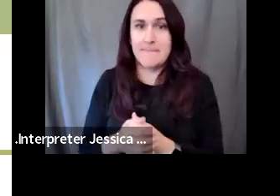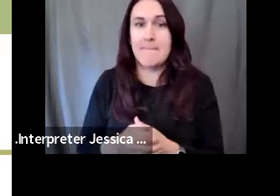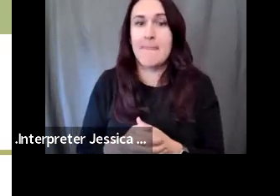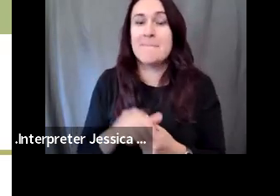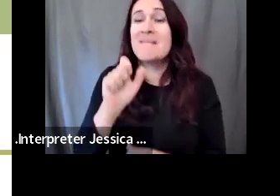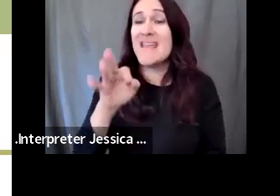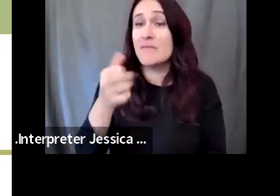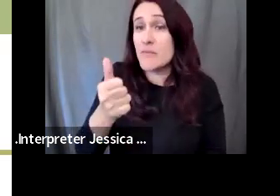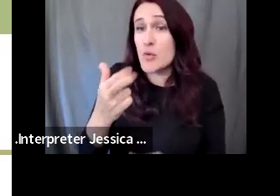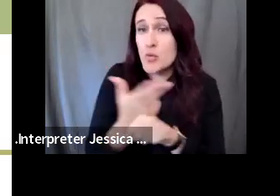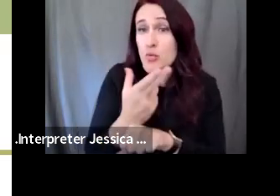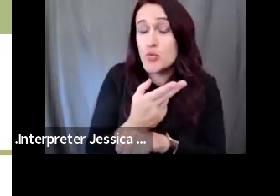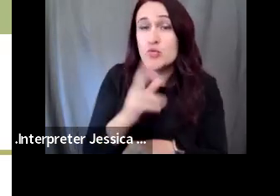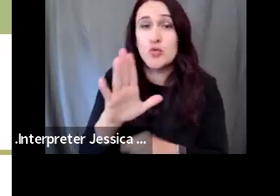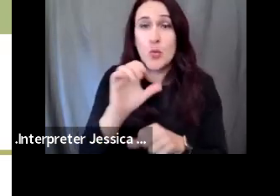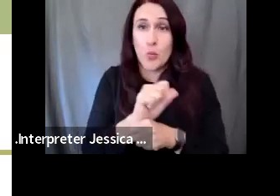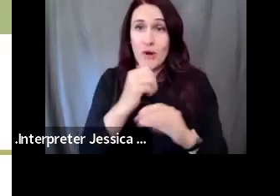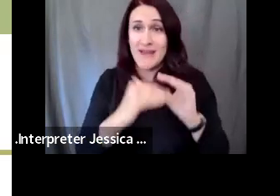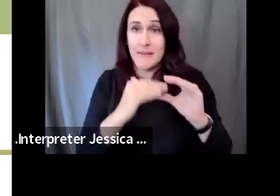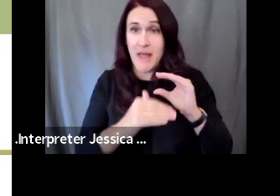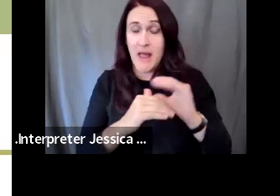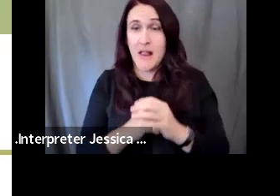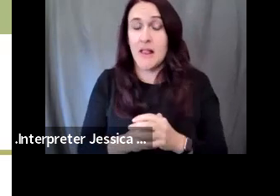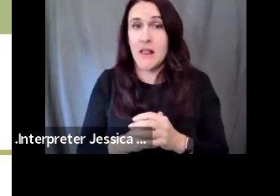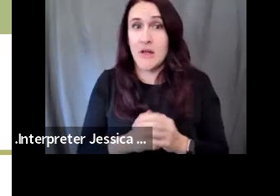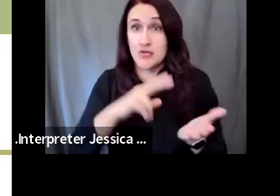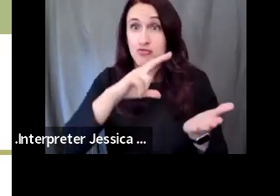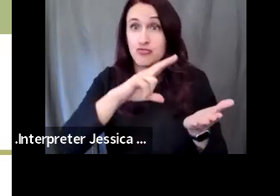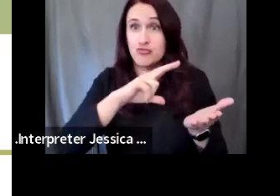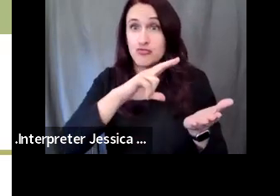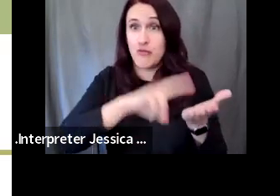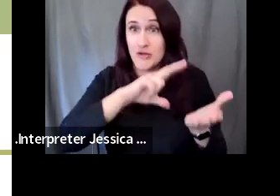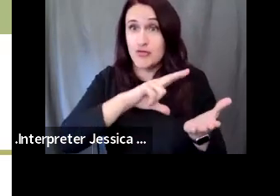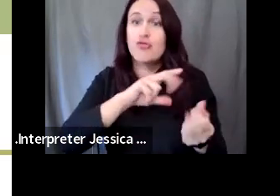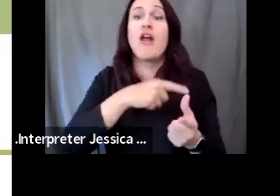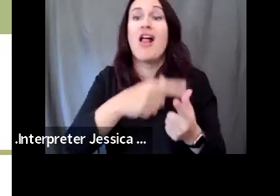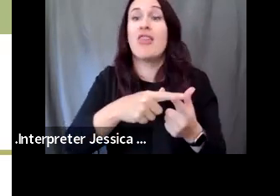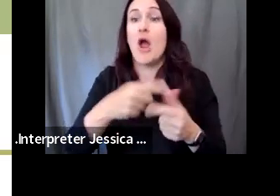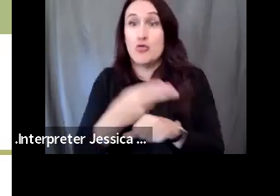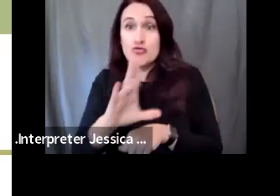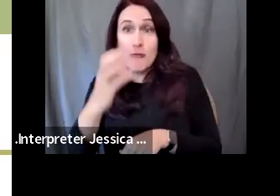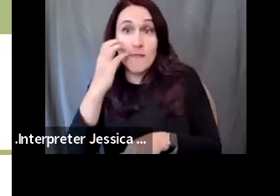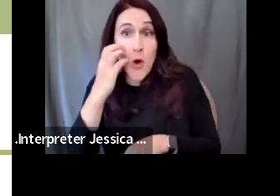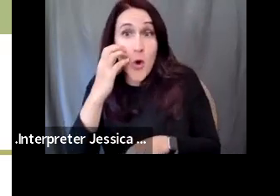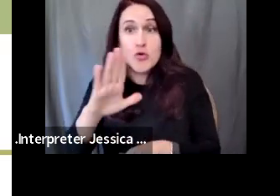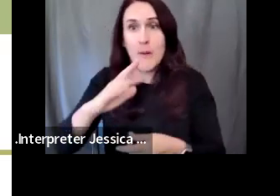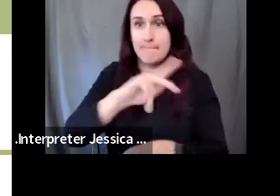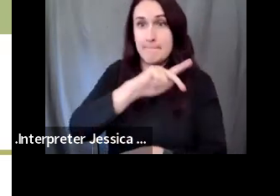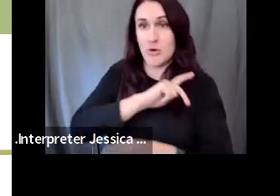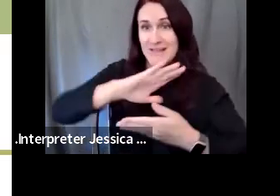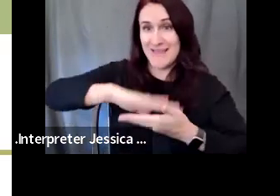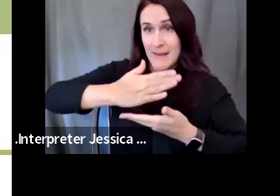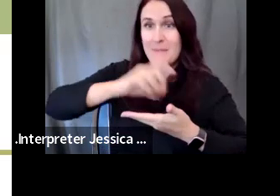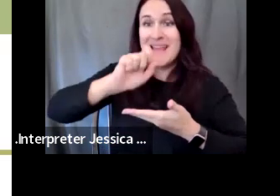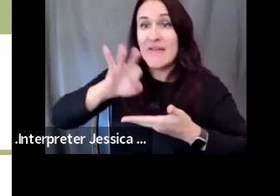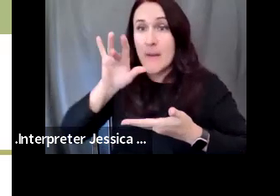your work email to register and you're using your phone or your personal laptop, as long as you clicked